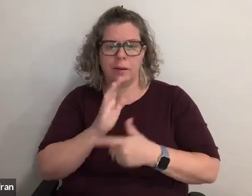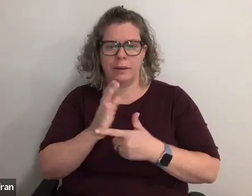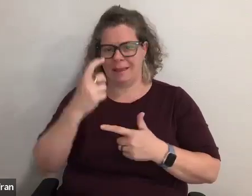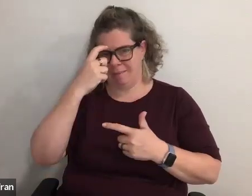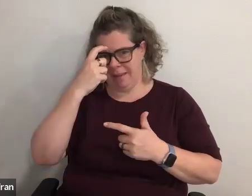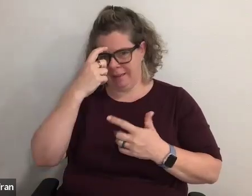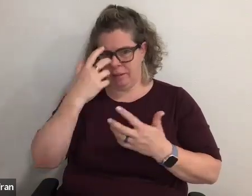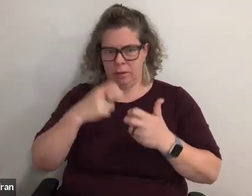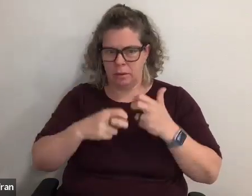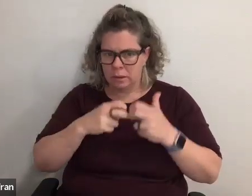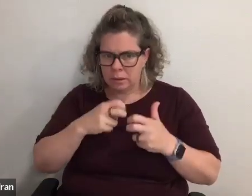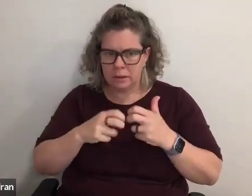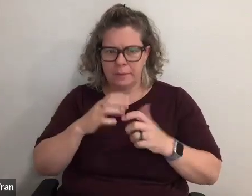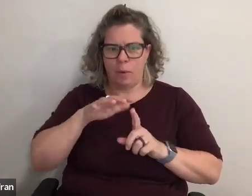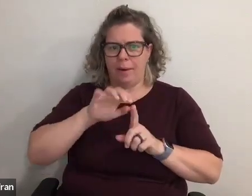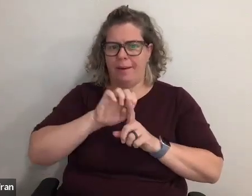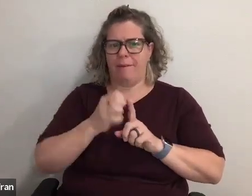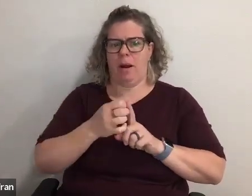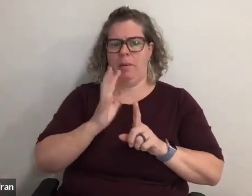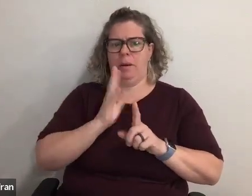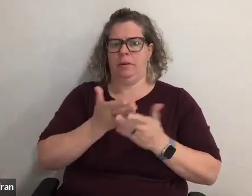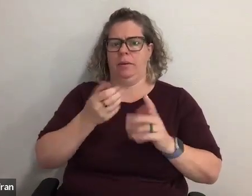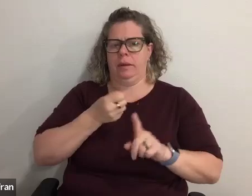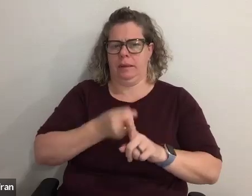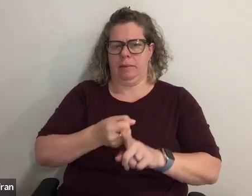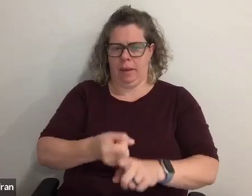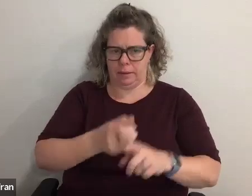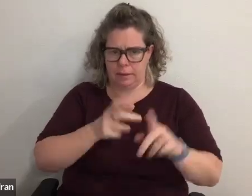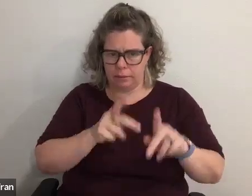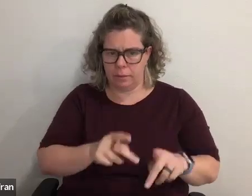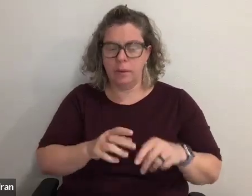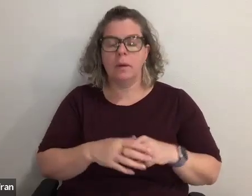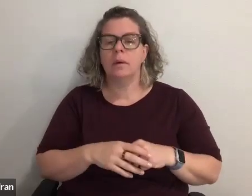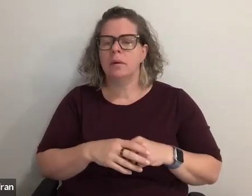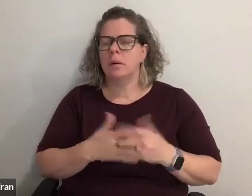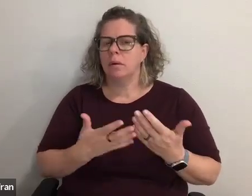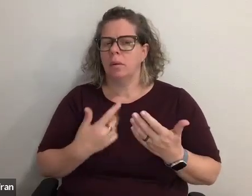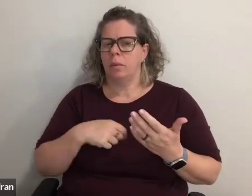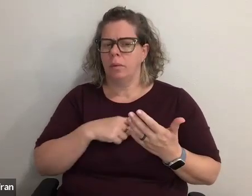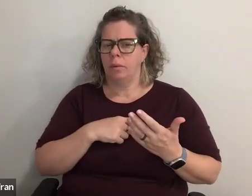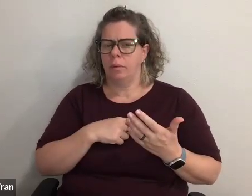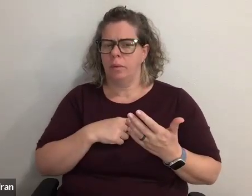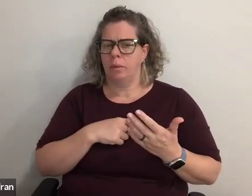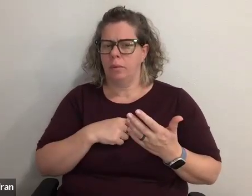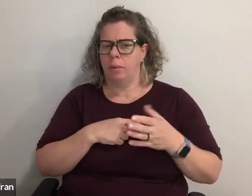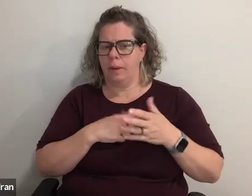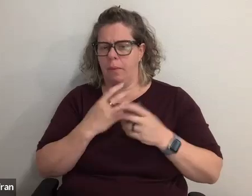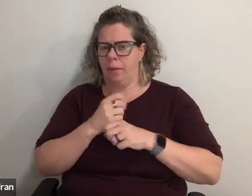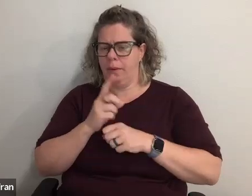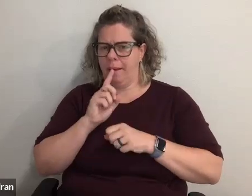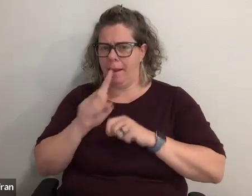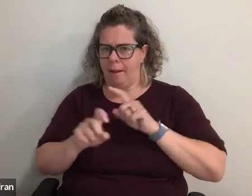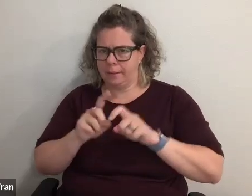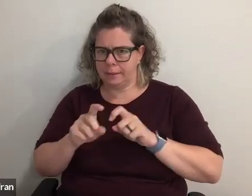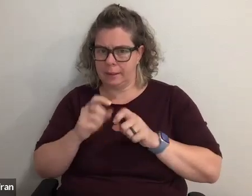other environmental factors that are affecting the crisis? Then we'll assess the third-party caller's safety. So